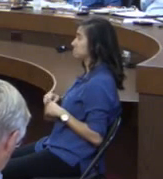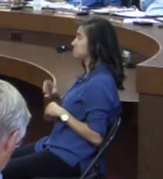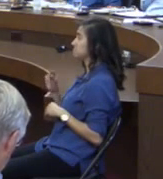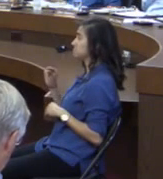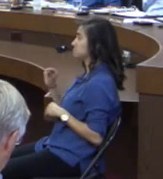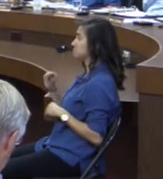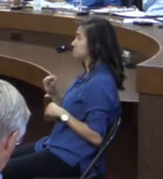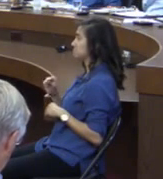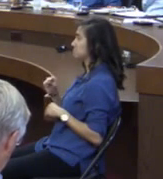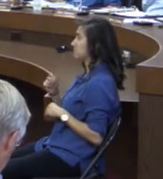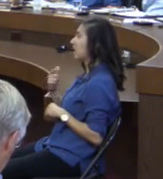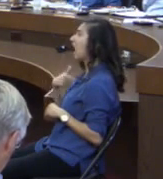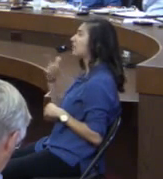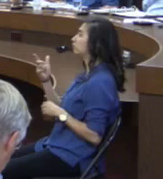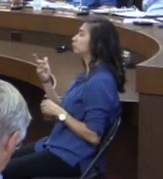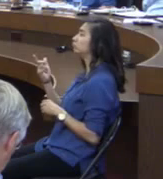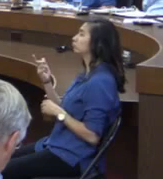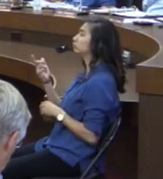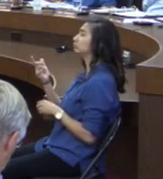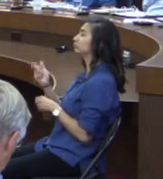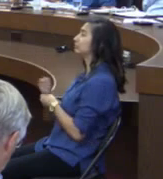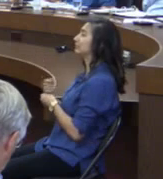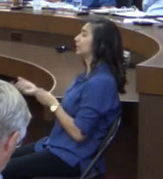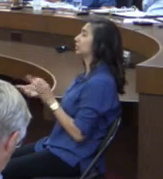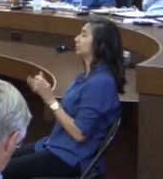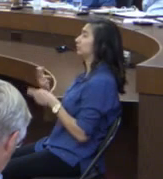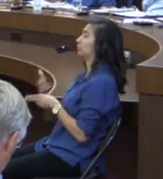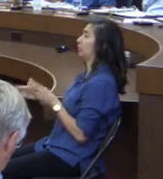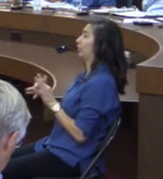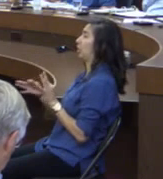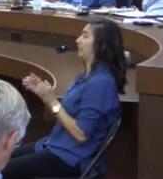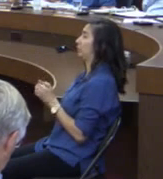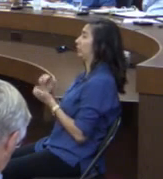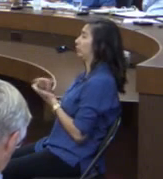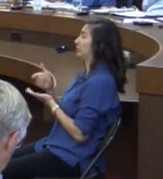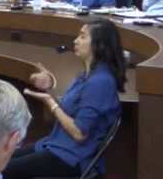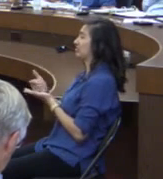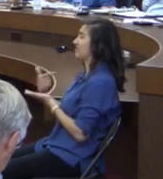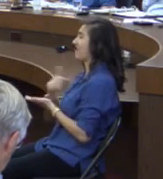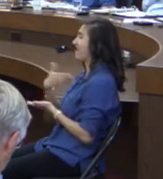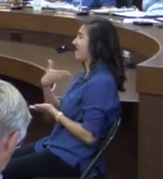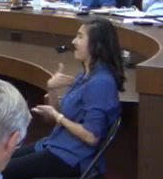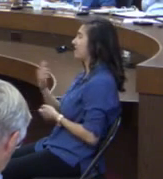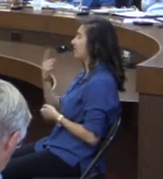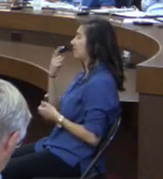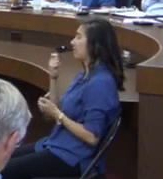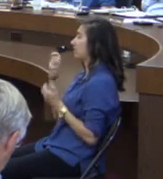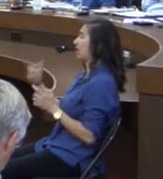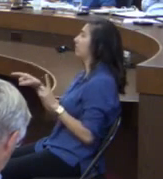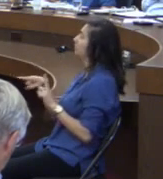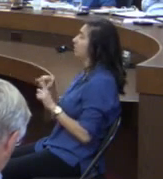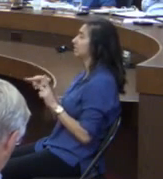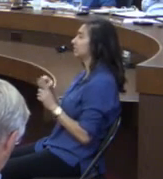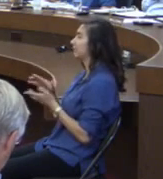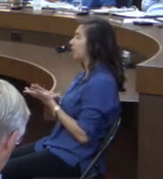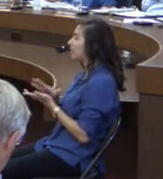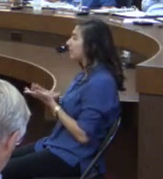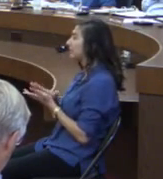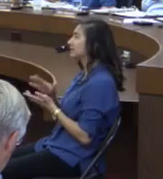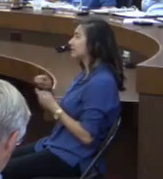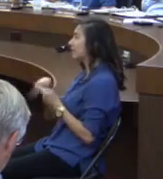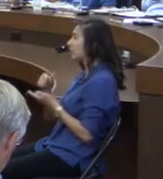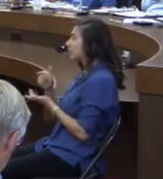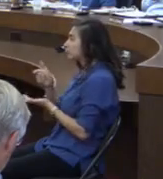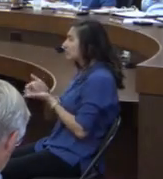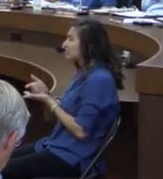Things kind of quiet. I'm going to make a quick comment on graduation. I have had lots of positive compliments on how well